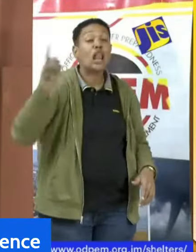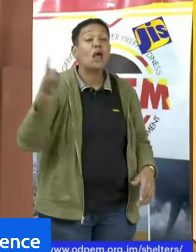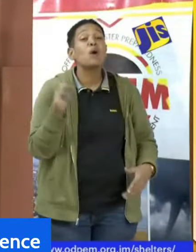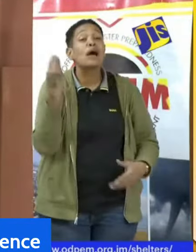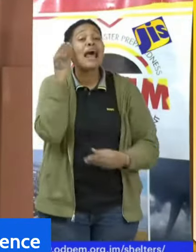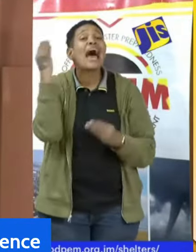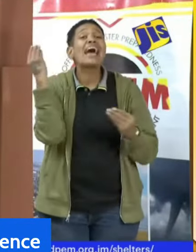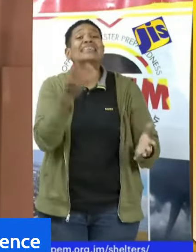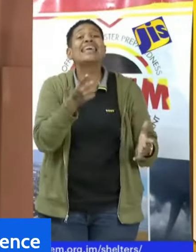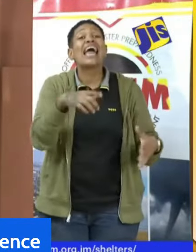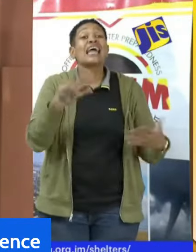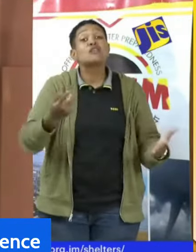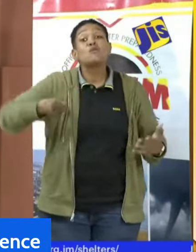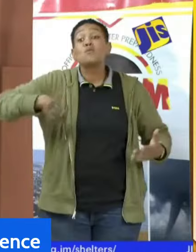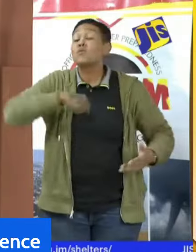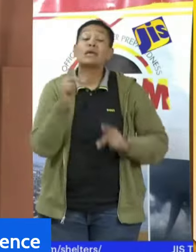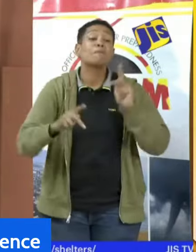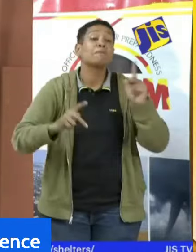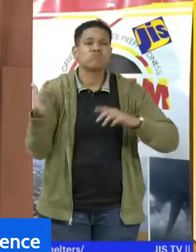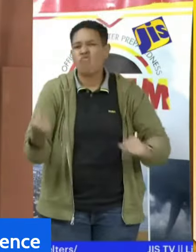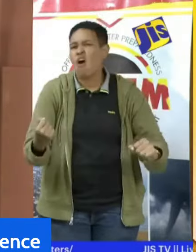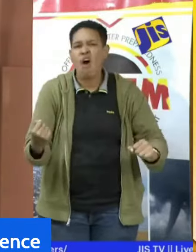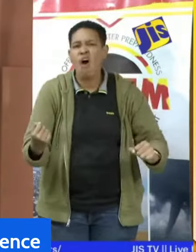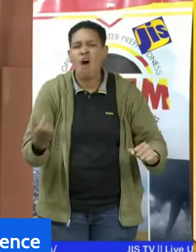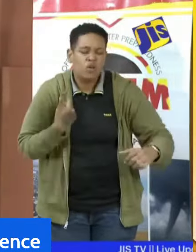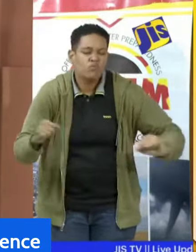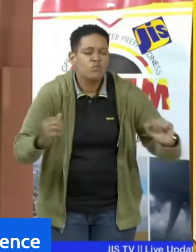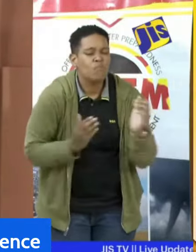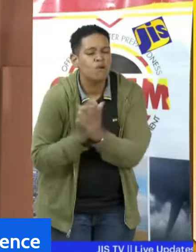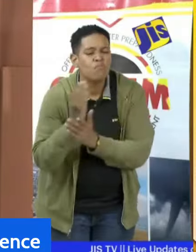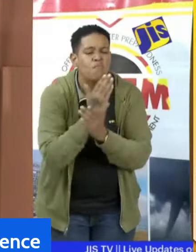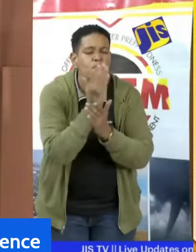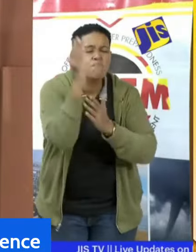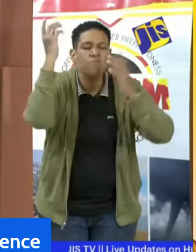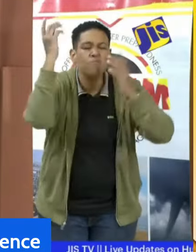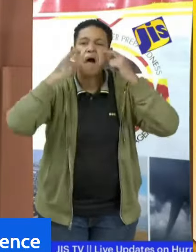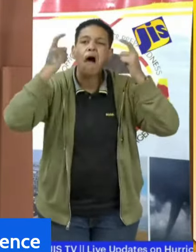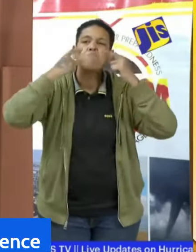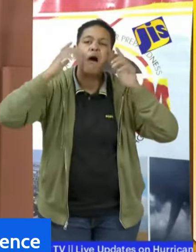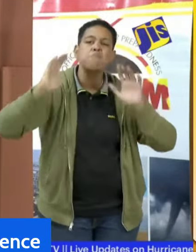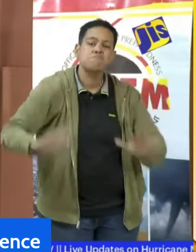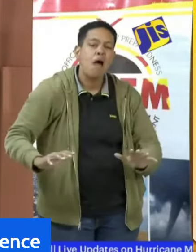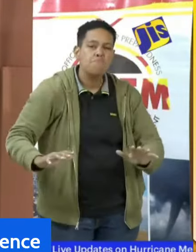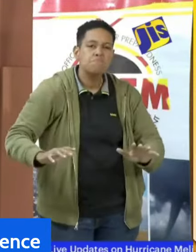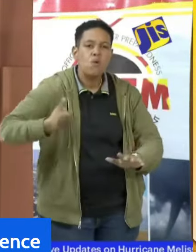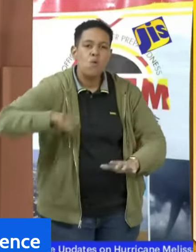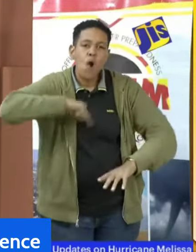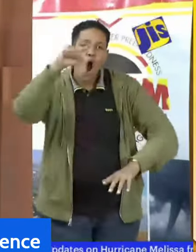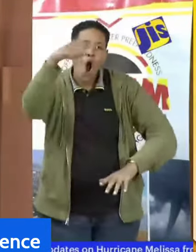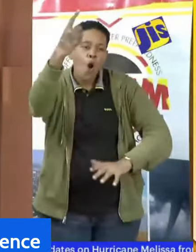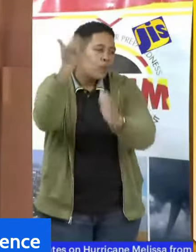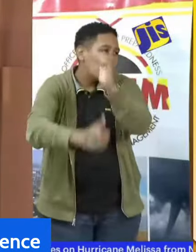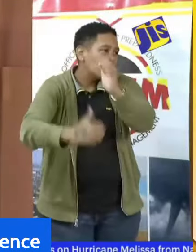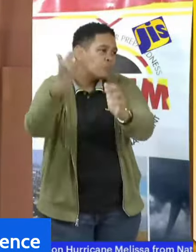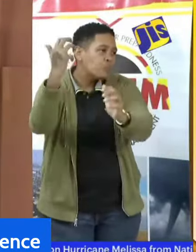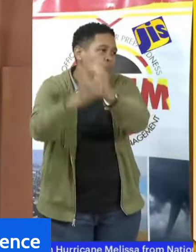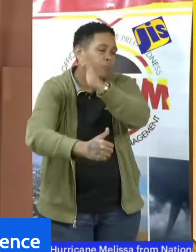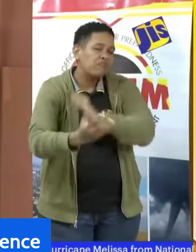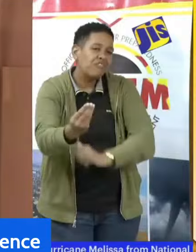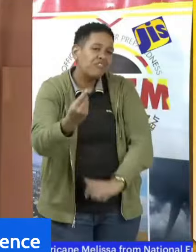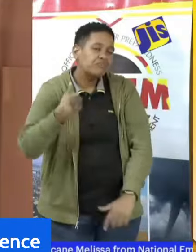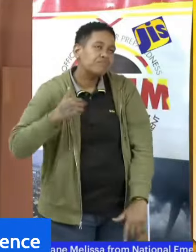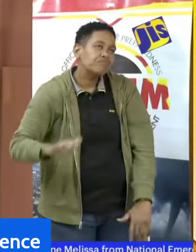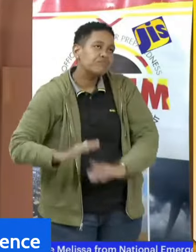them was, we are a people that are resilient. We have always had hardships. And